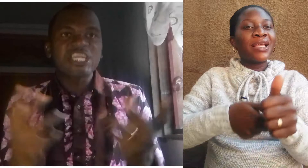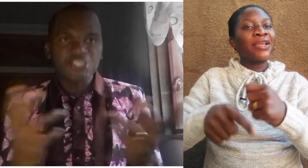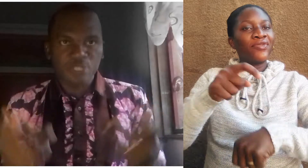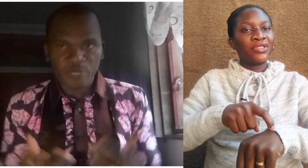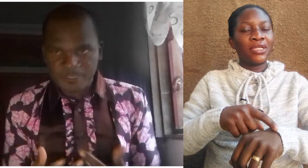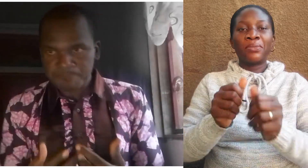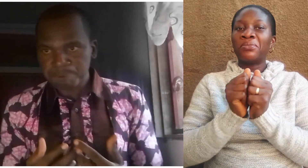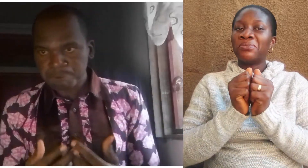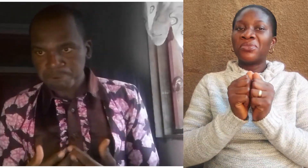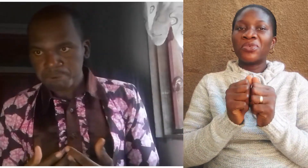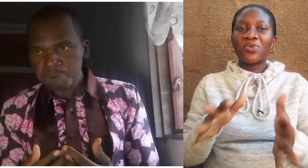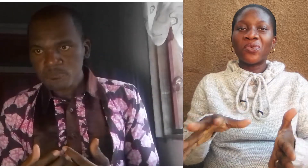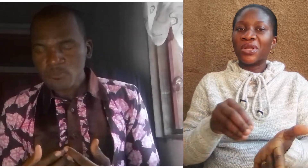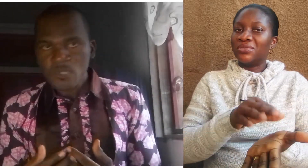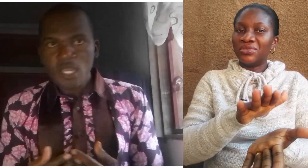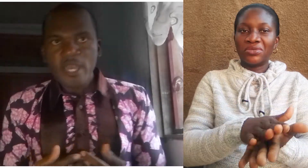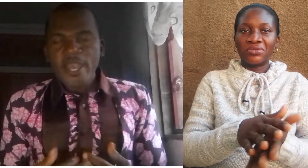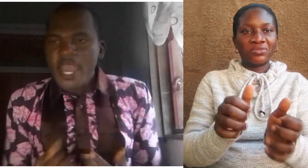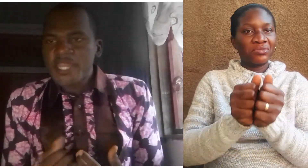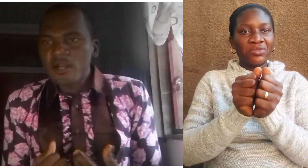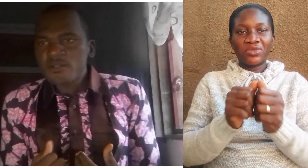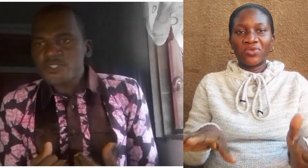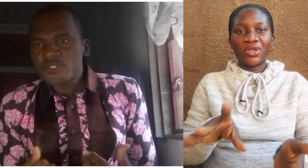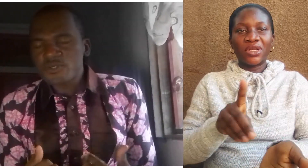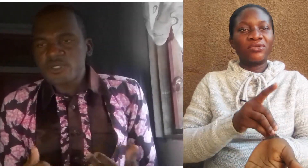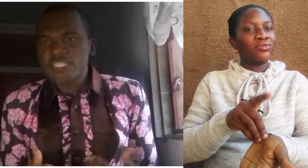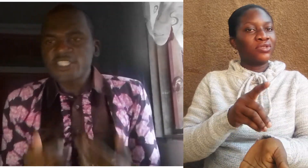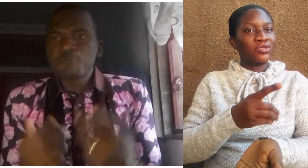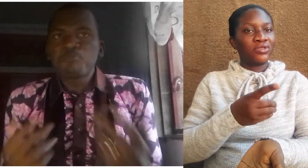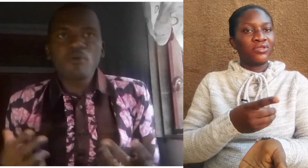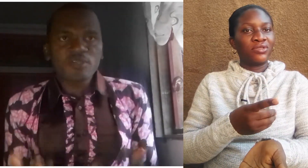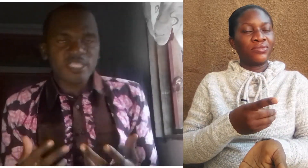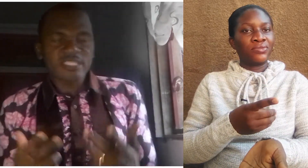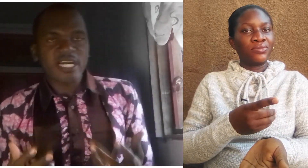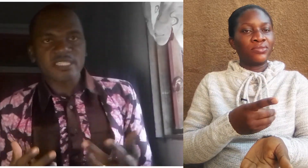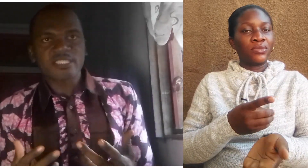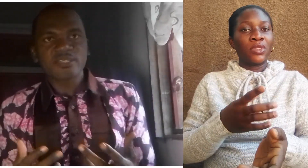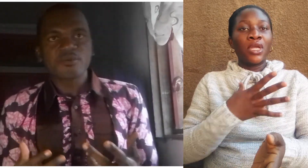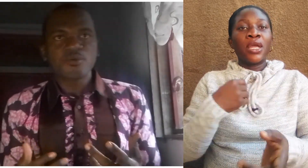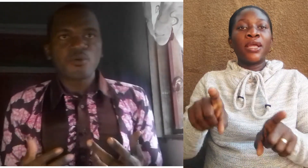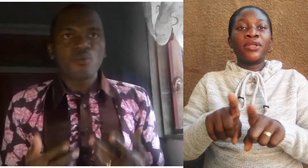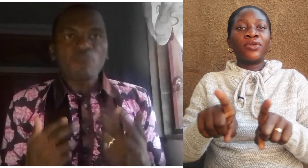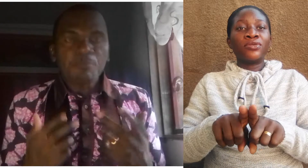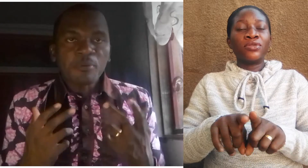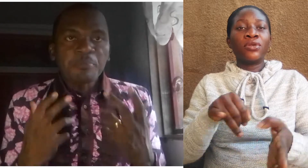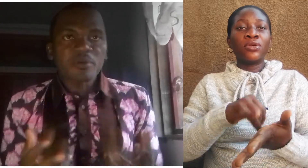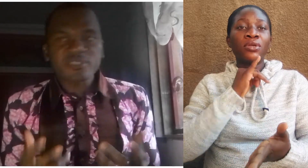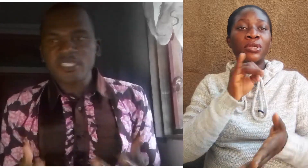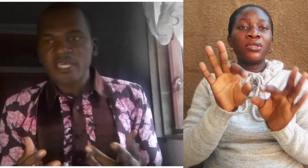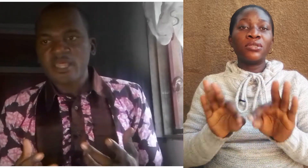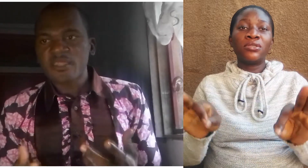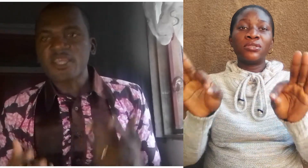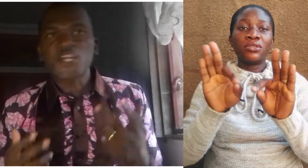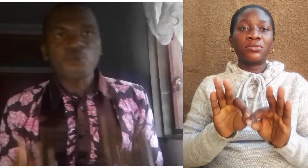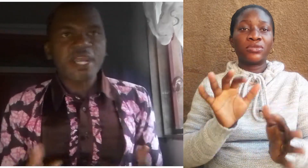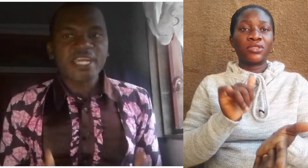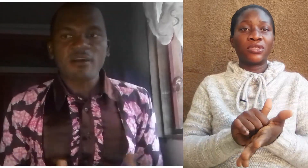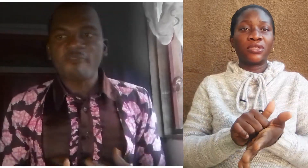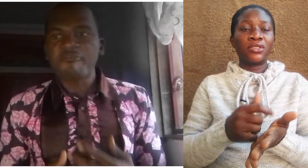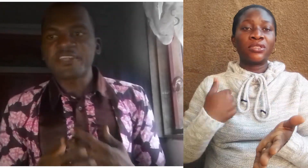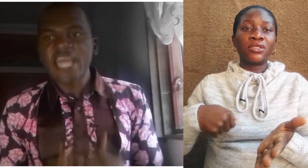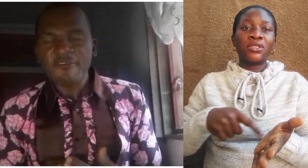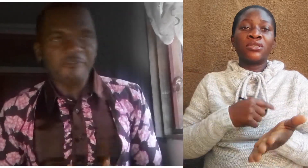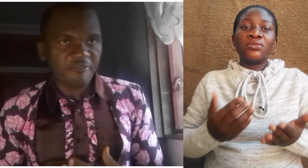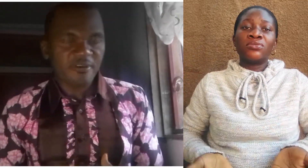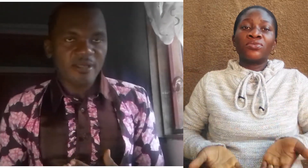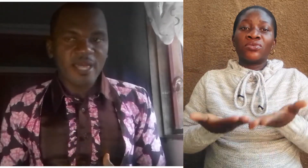without dictionary. And also, it is important that we propose the training